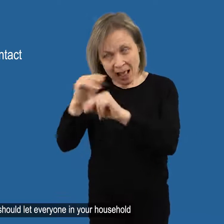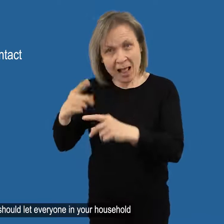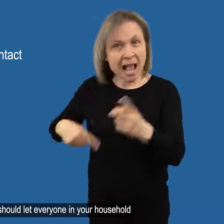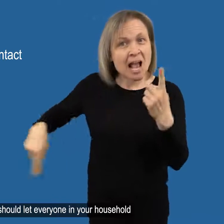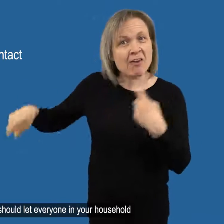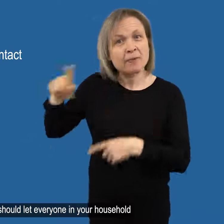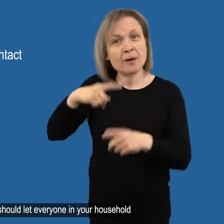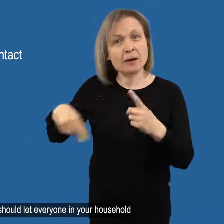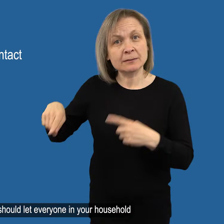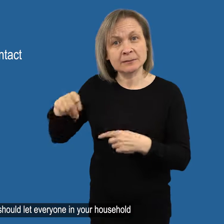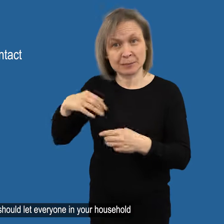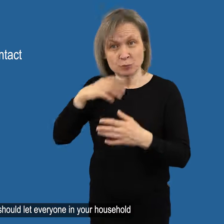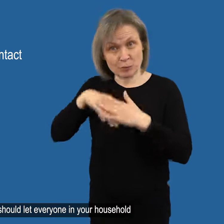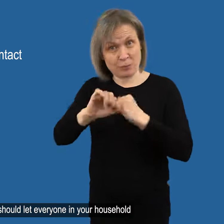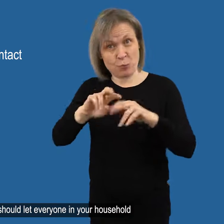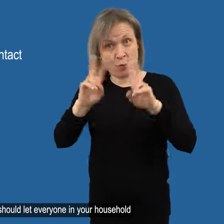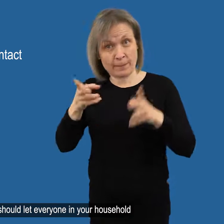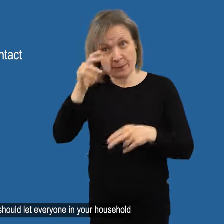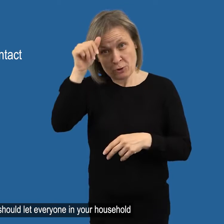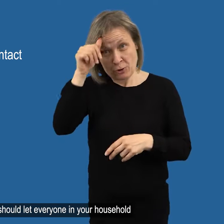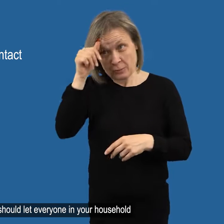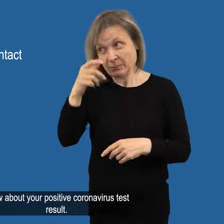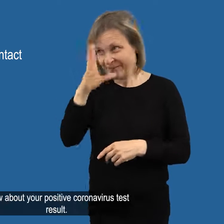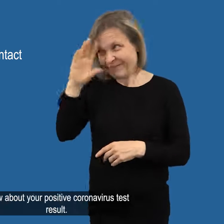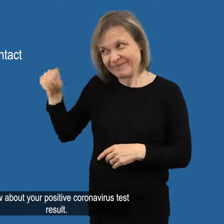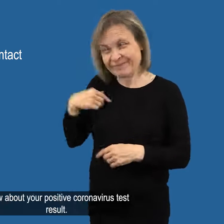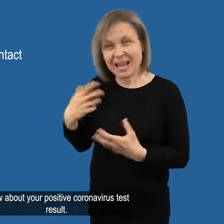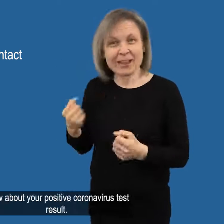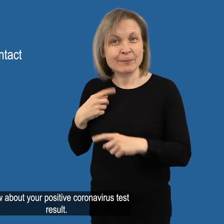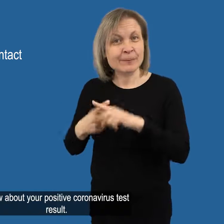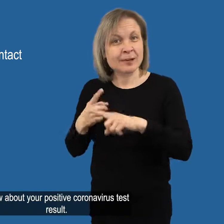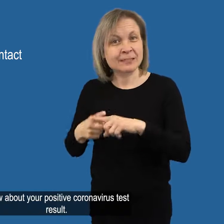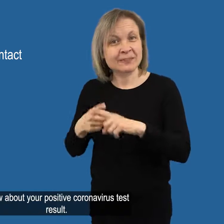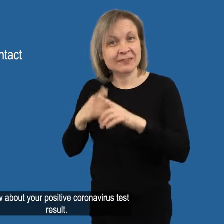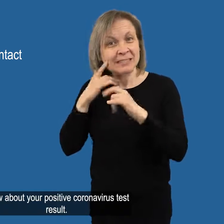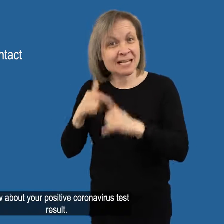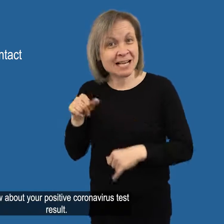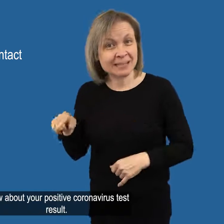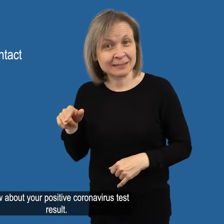You should let everyone in your household know about your positive coronavirus test result